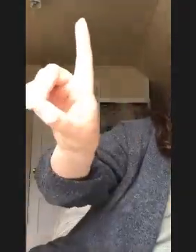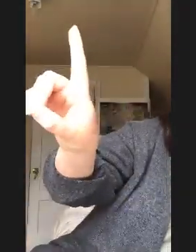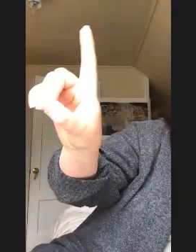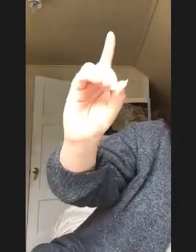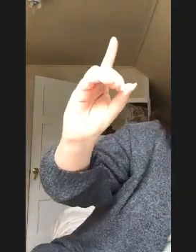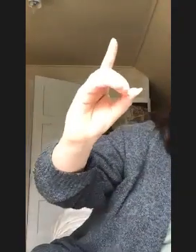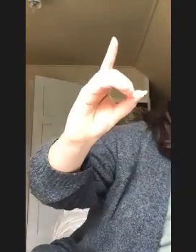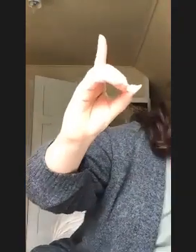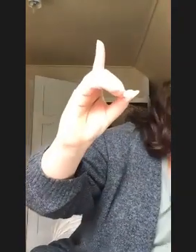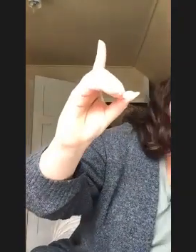D, if you can see,